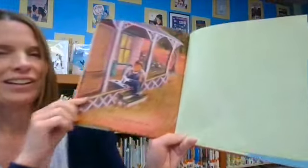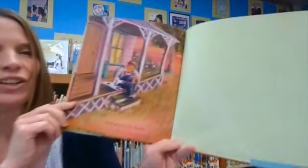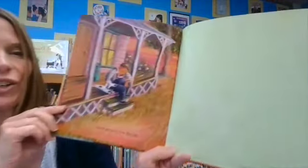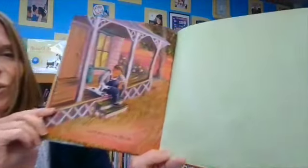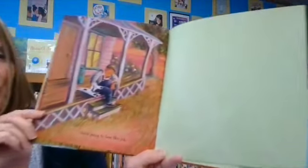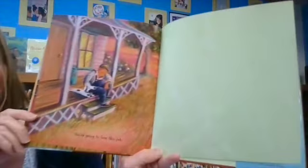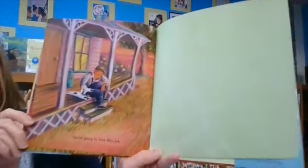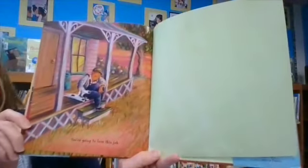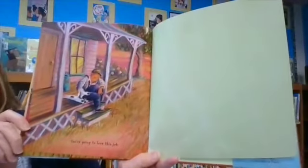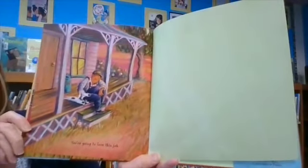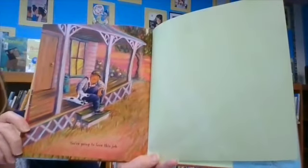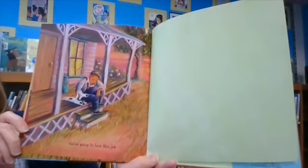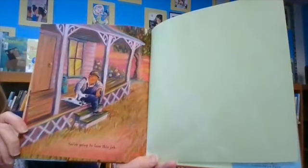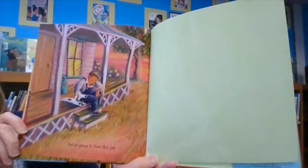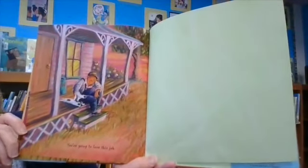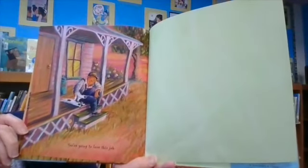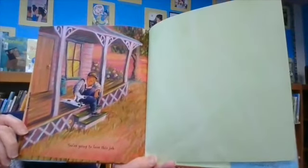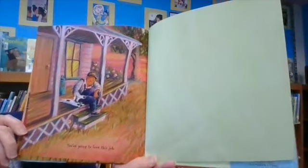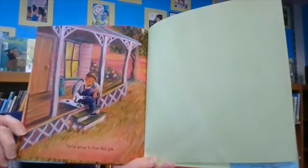You're going to love this job.